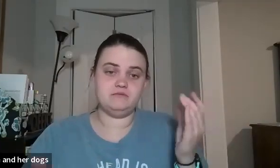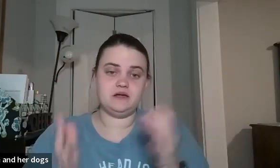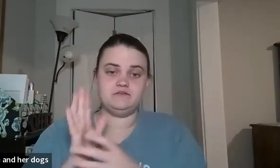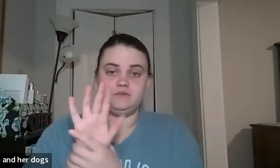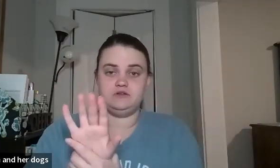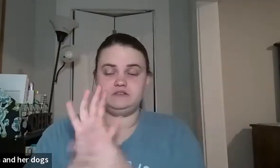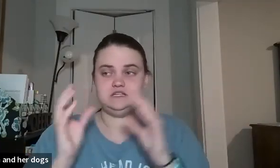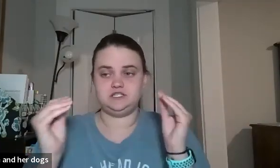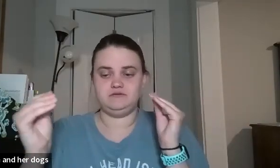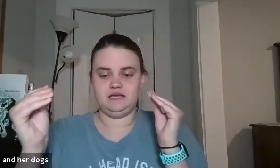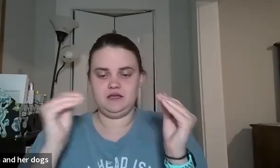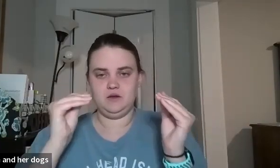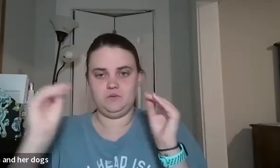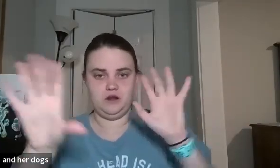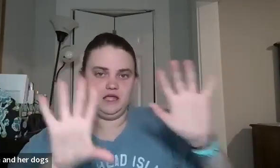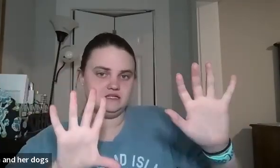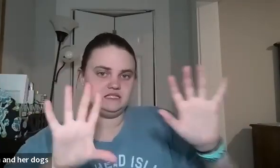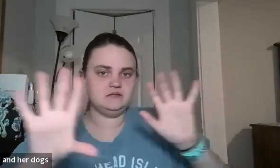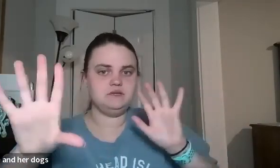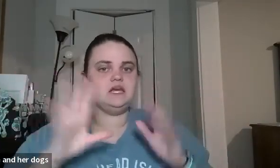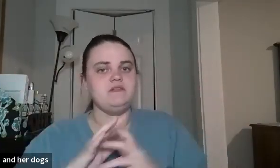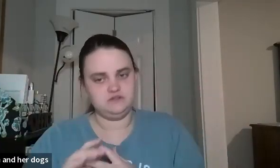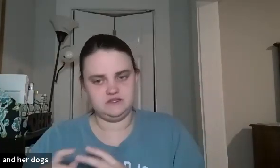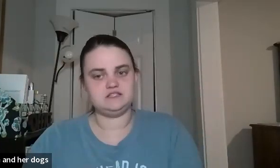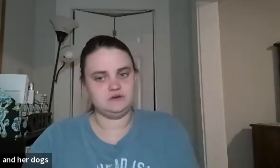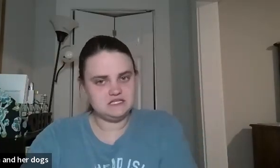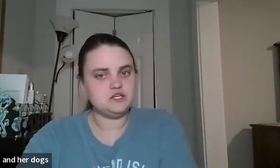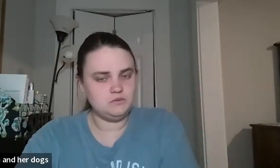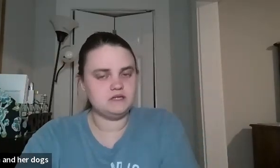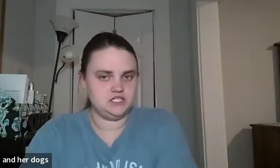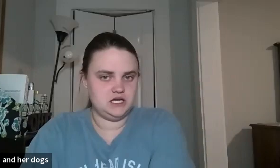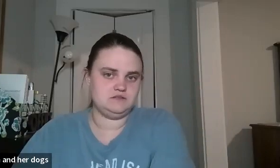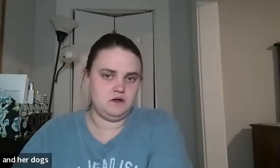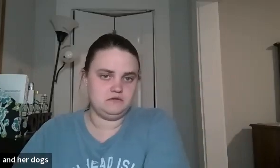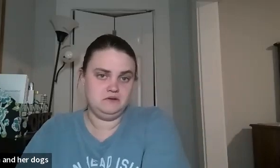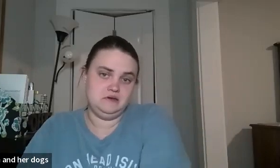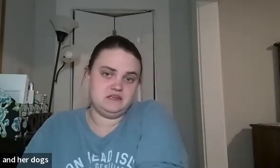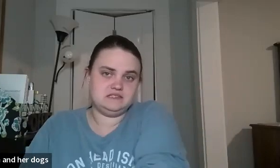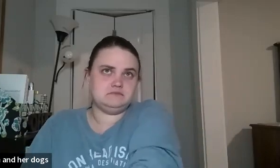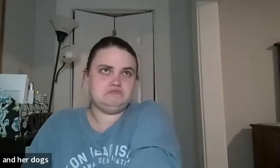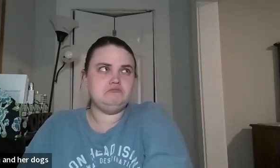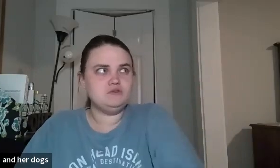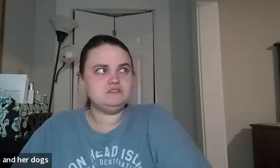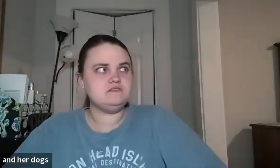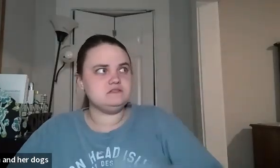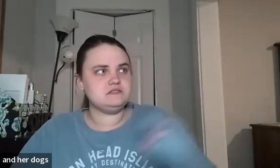of better familiarization of like where your hands need to be and that sort of thing. So he's a good one to check as well, because most of the signs